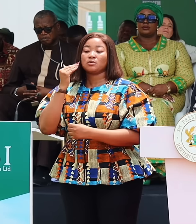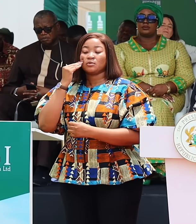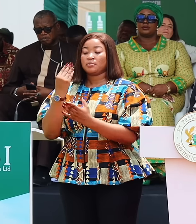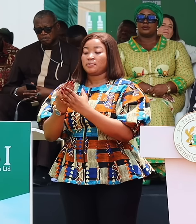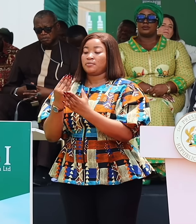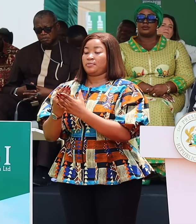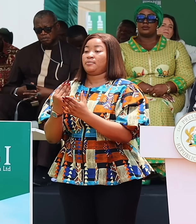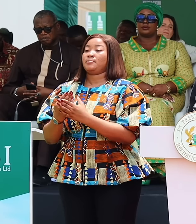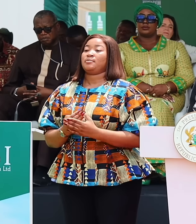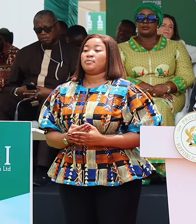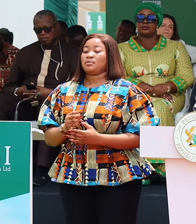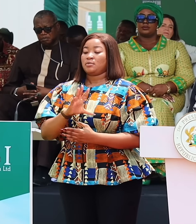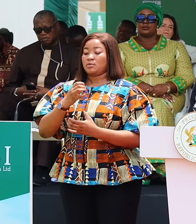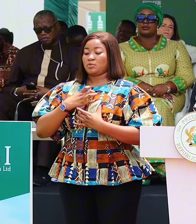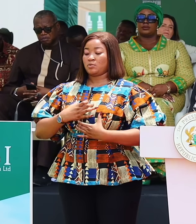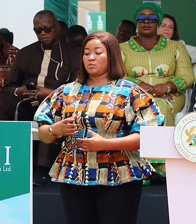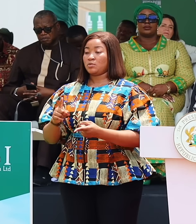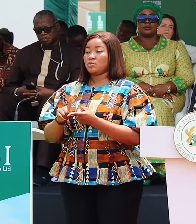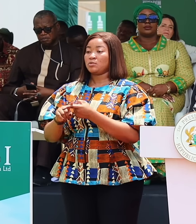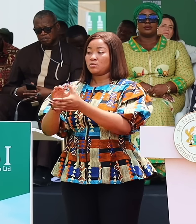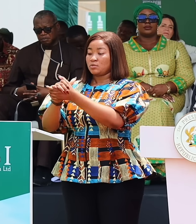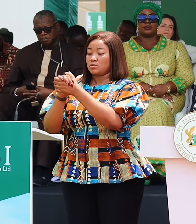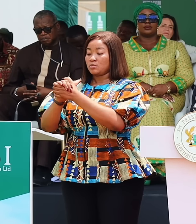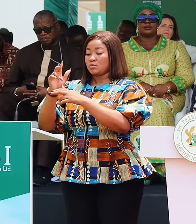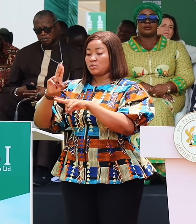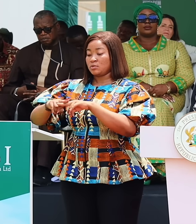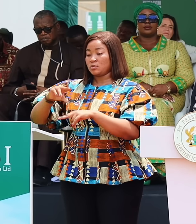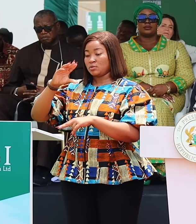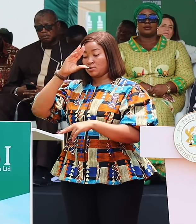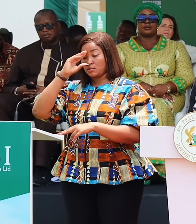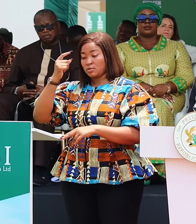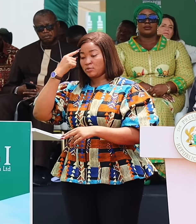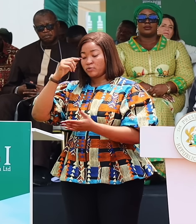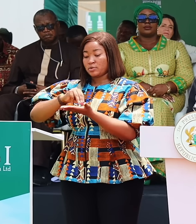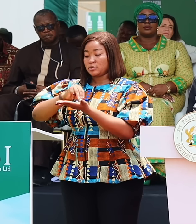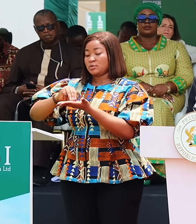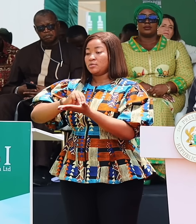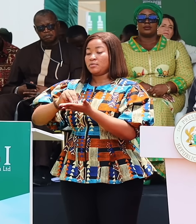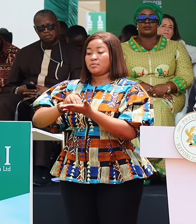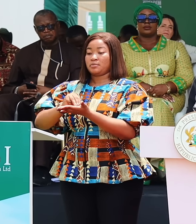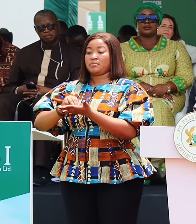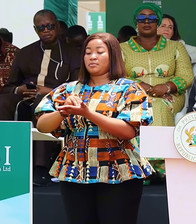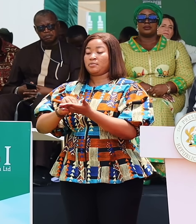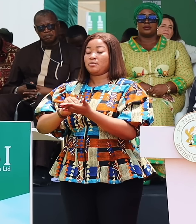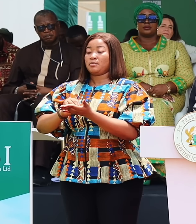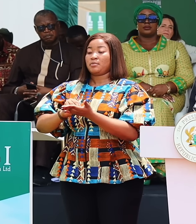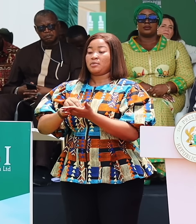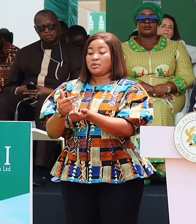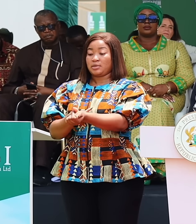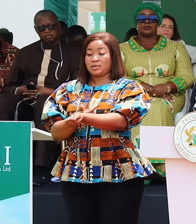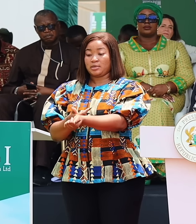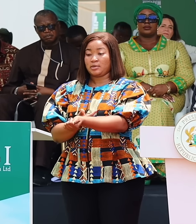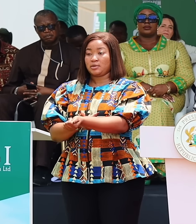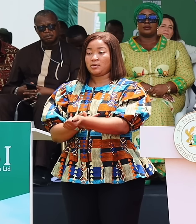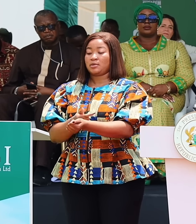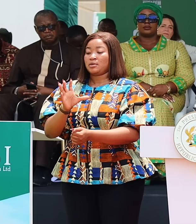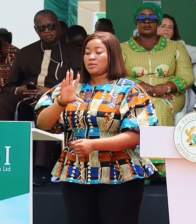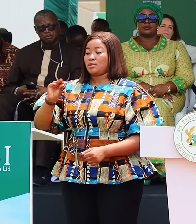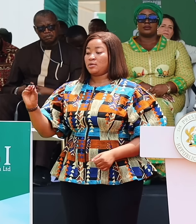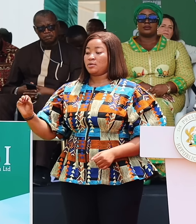currency. I wish to commend the Chamber of Cement Manufacturers Ghana, COCMAG,